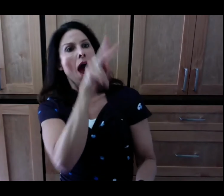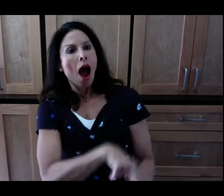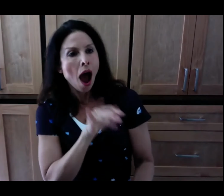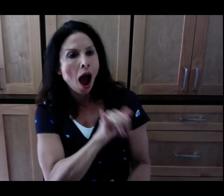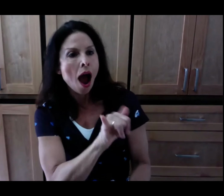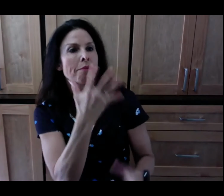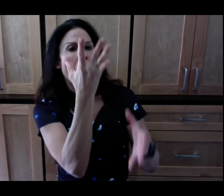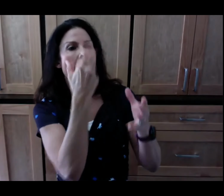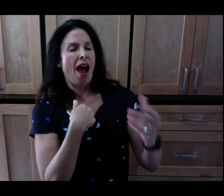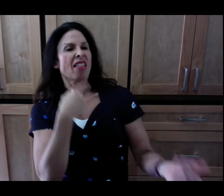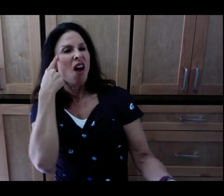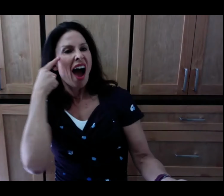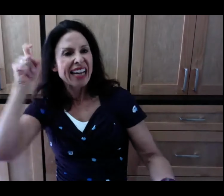He has a lot of GIFs out there on the internet.